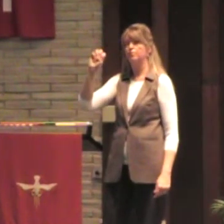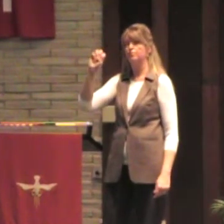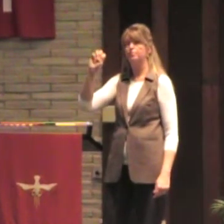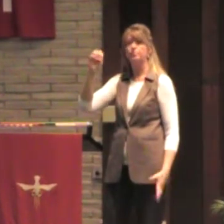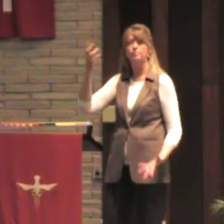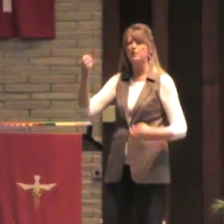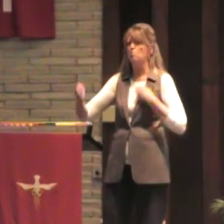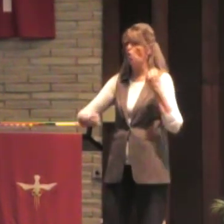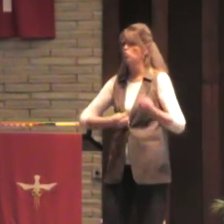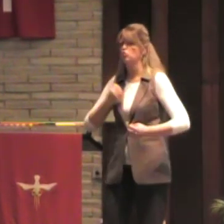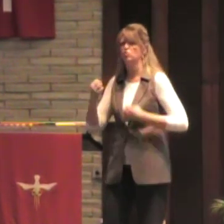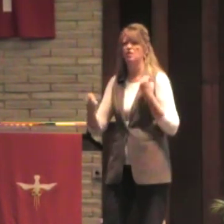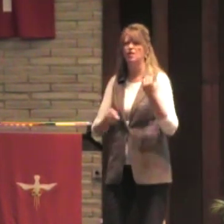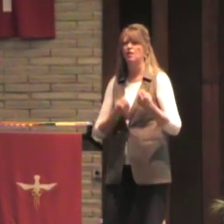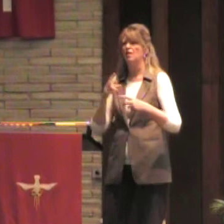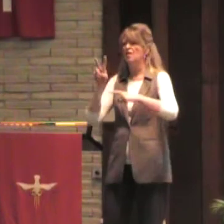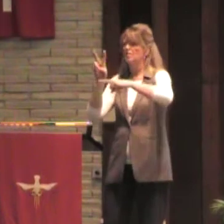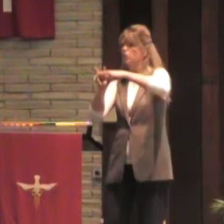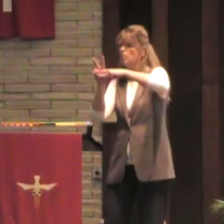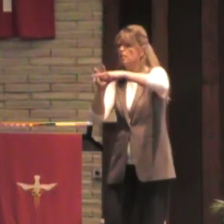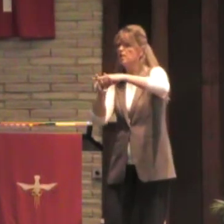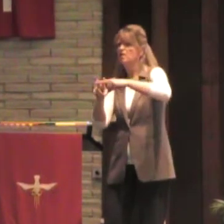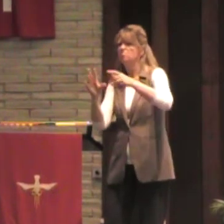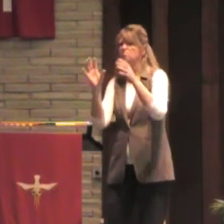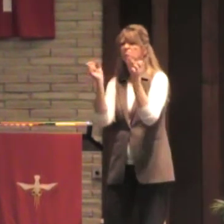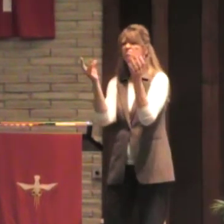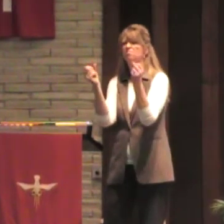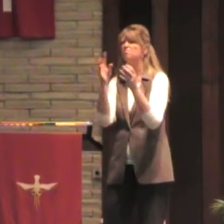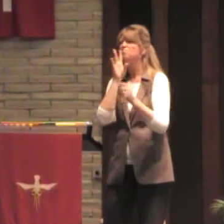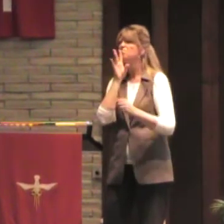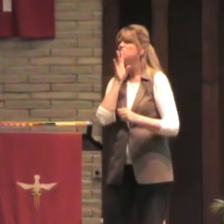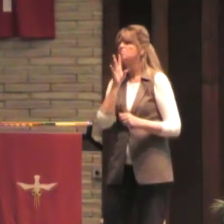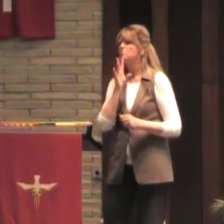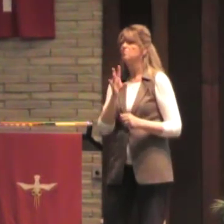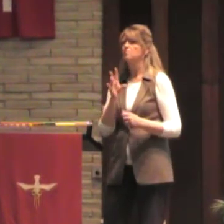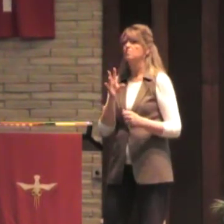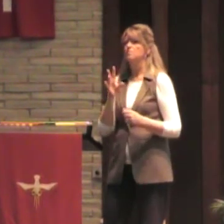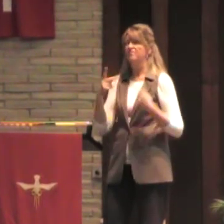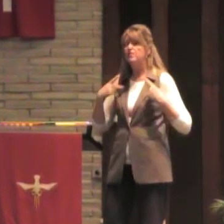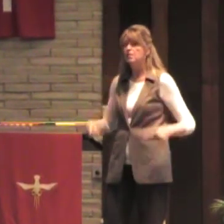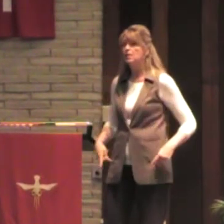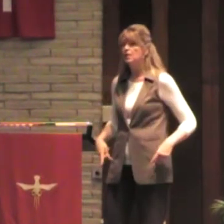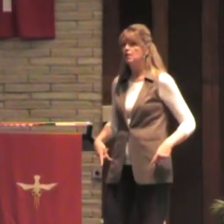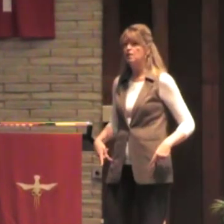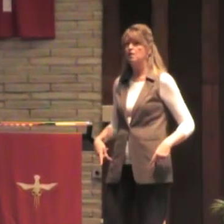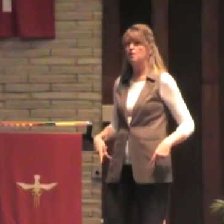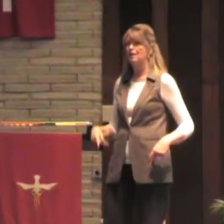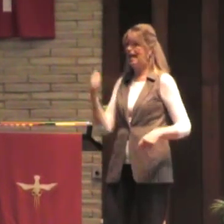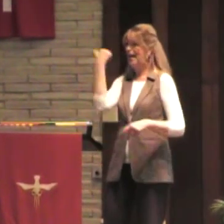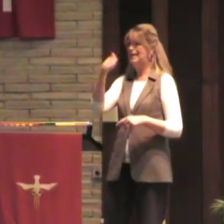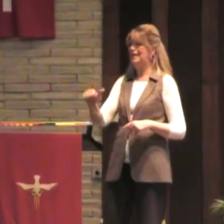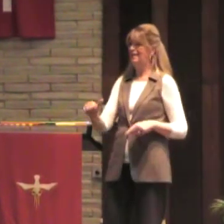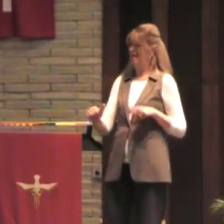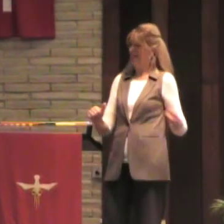You know, abusive people are their emotional vocabulary is limited,